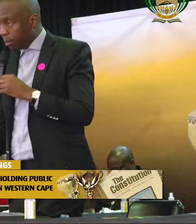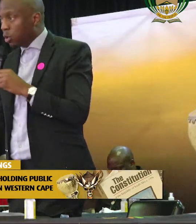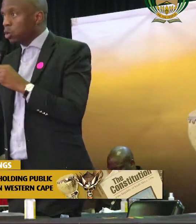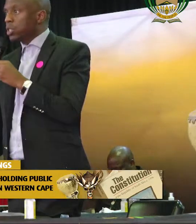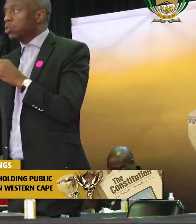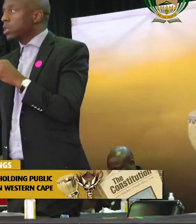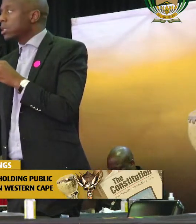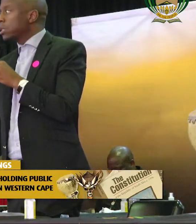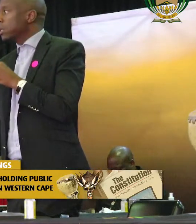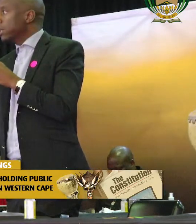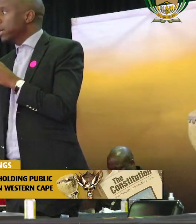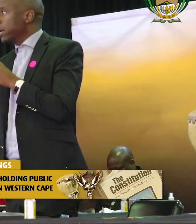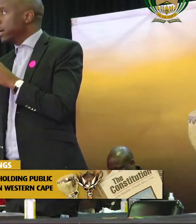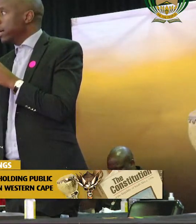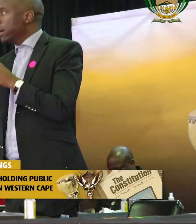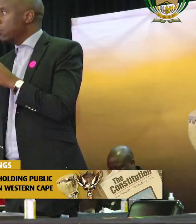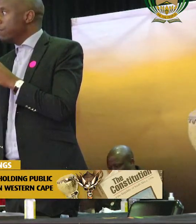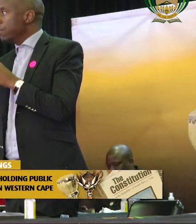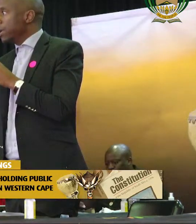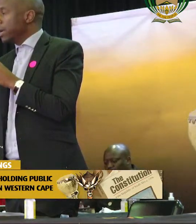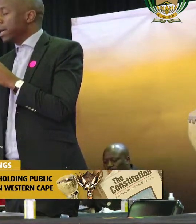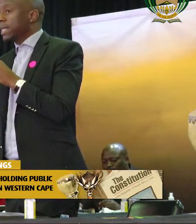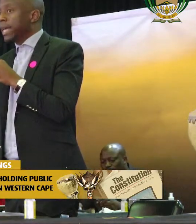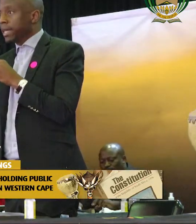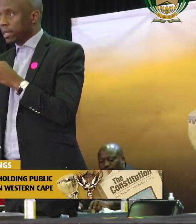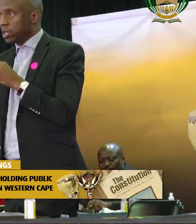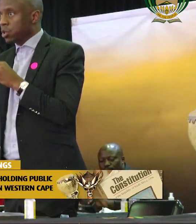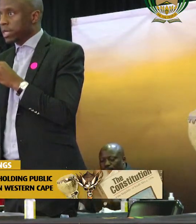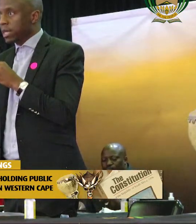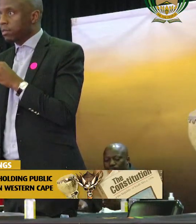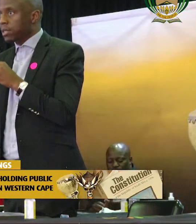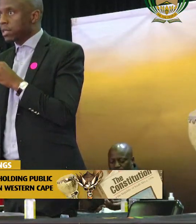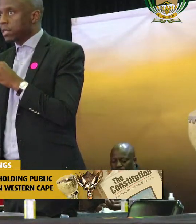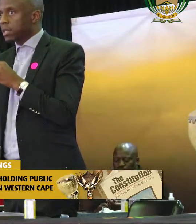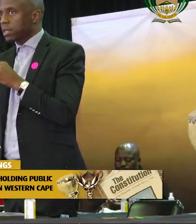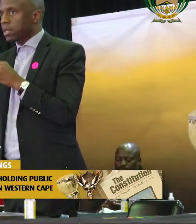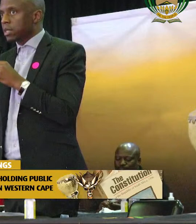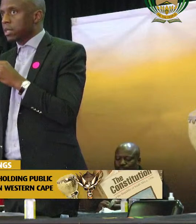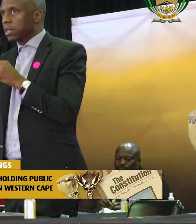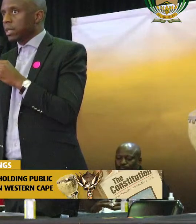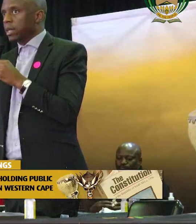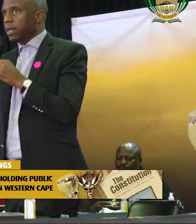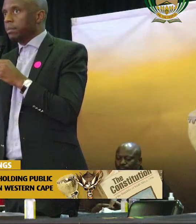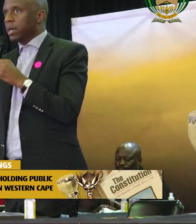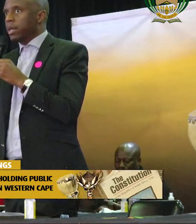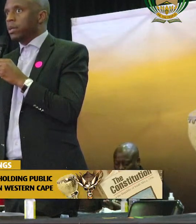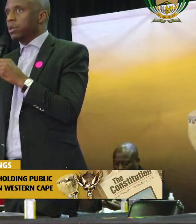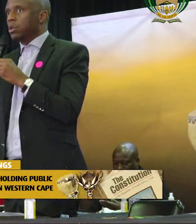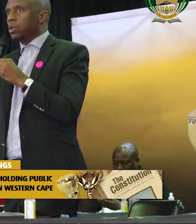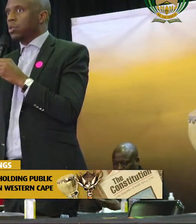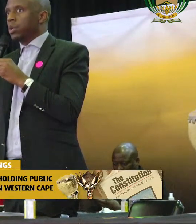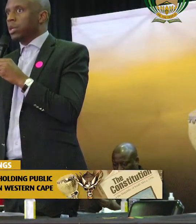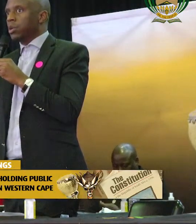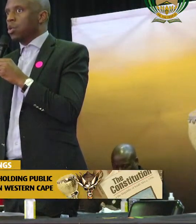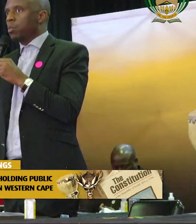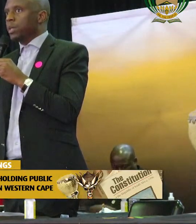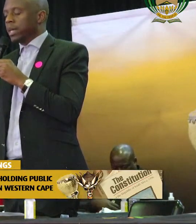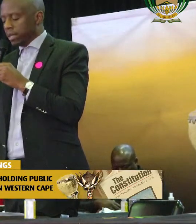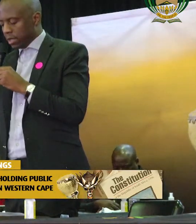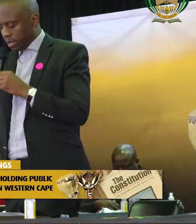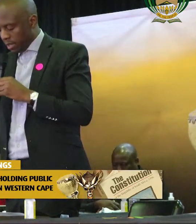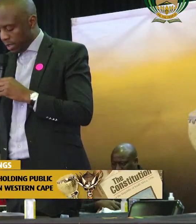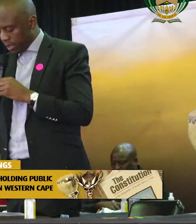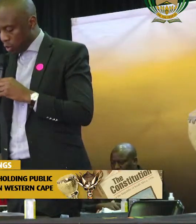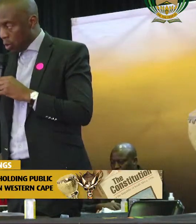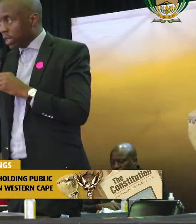that's an apology which they are extending to yourselves. And we hope